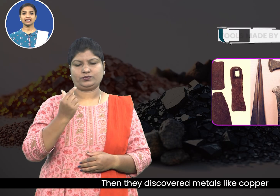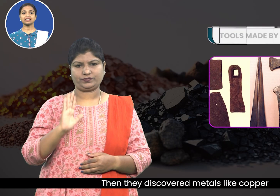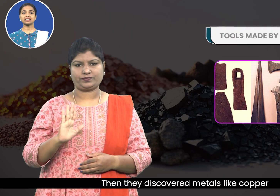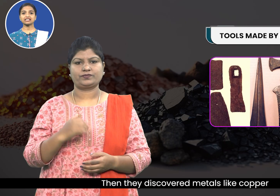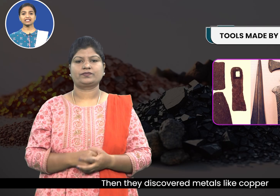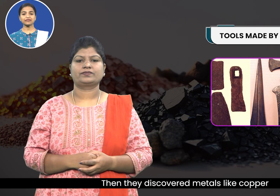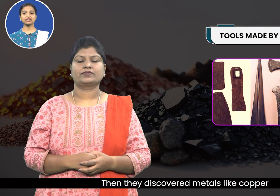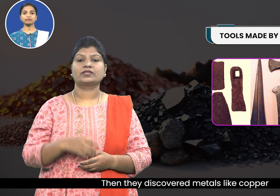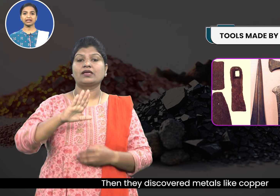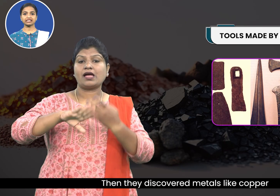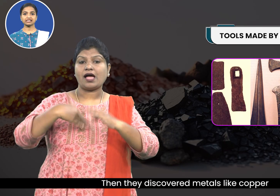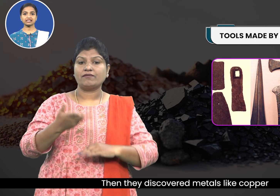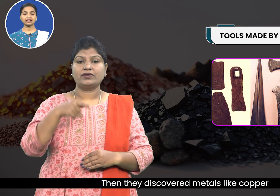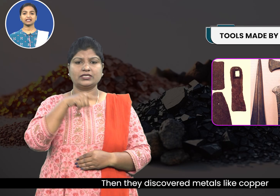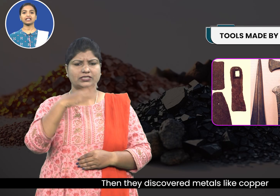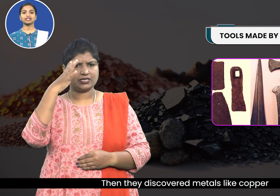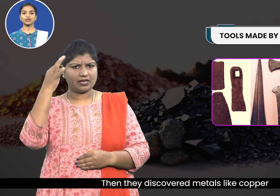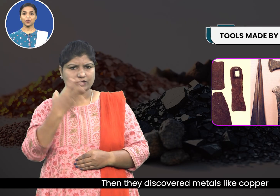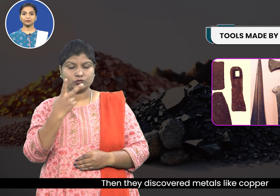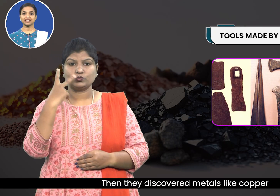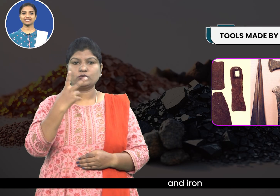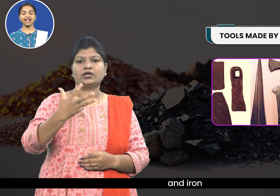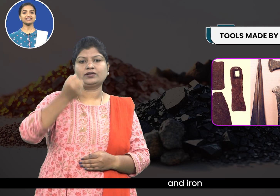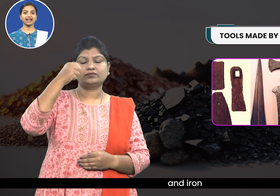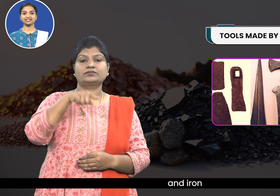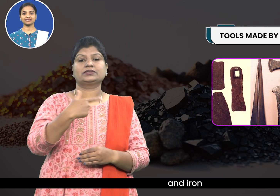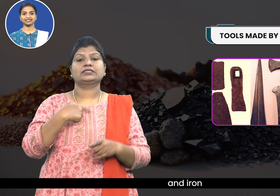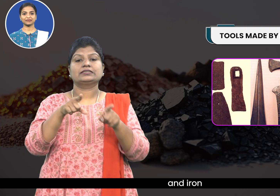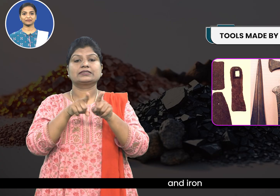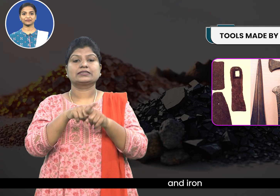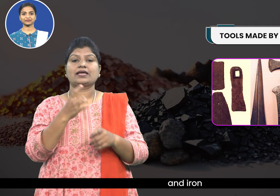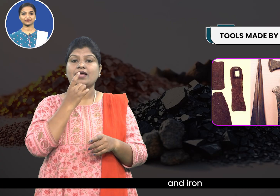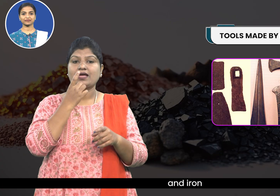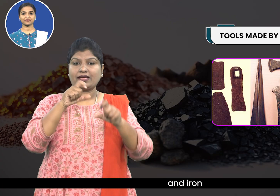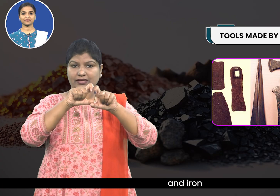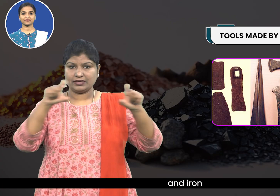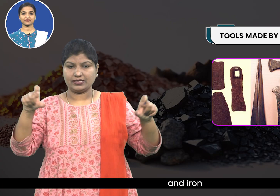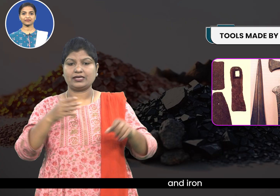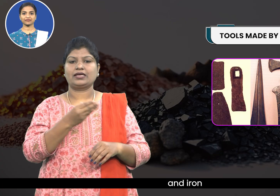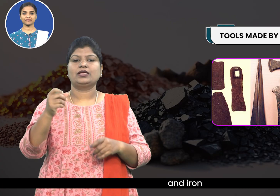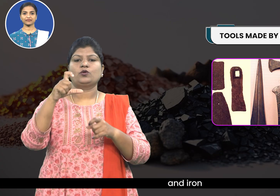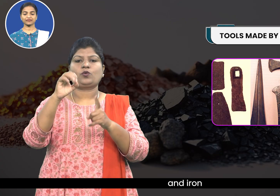Then, they discovered metals like copper and iron.